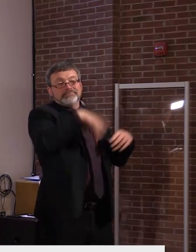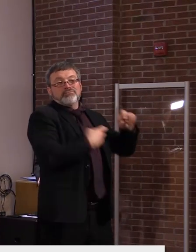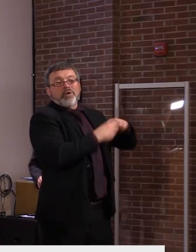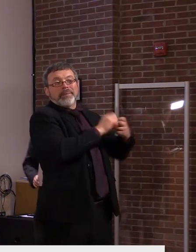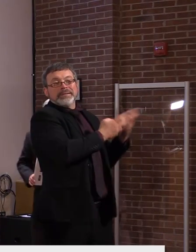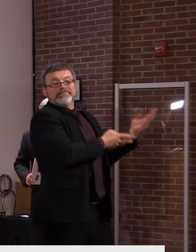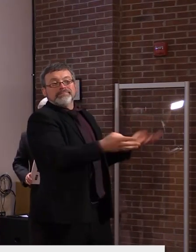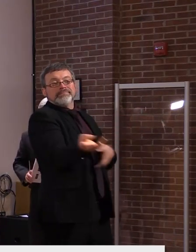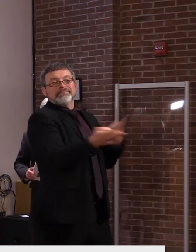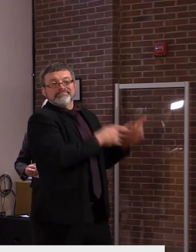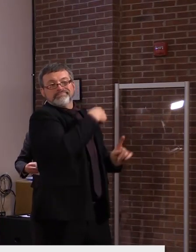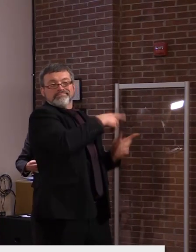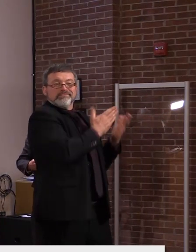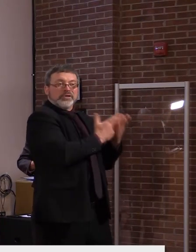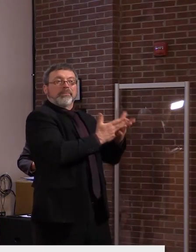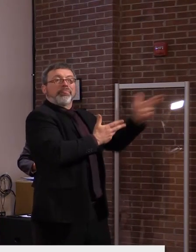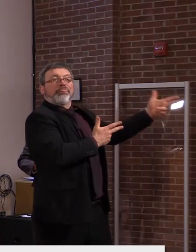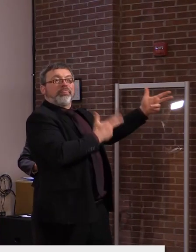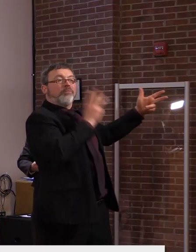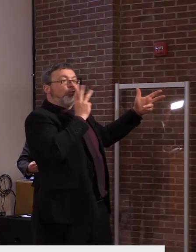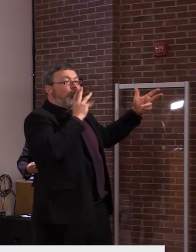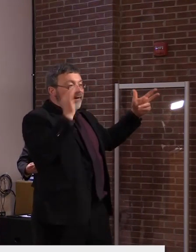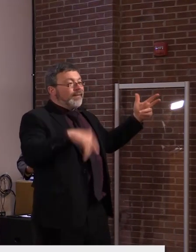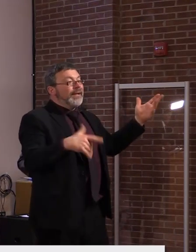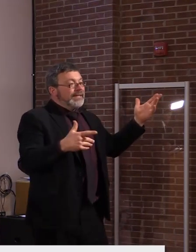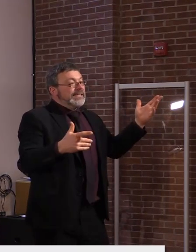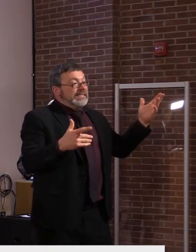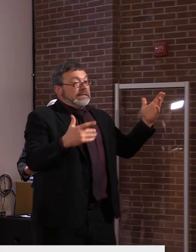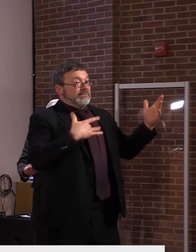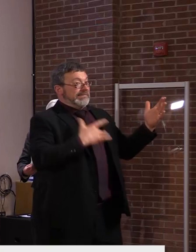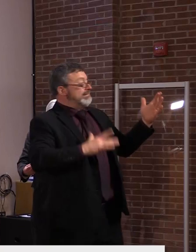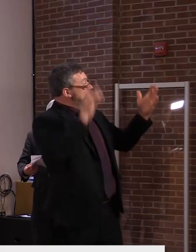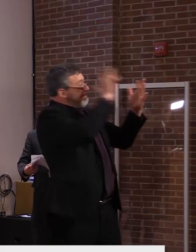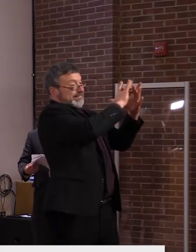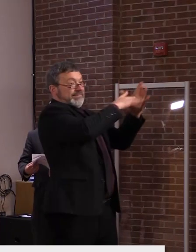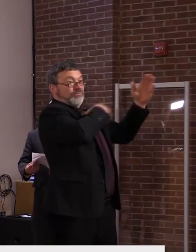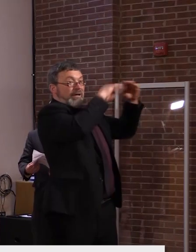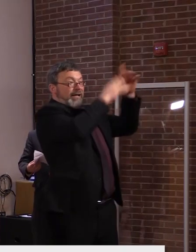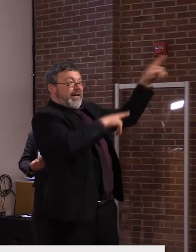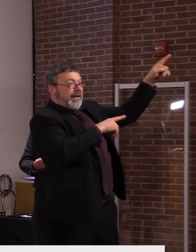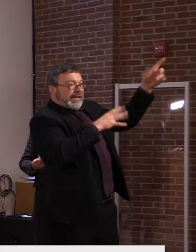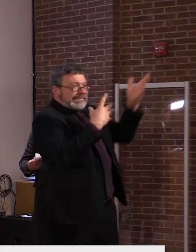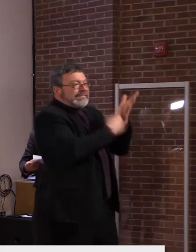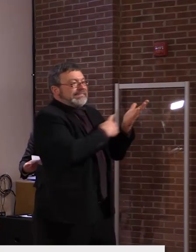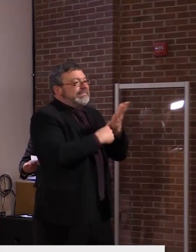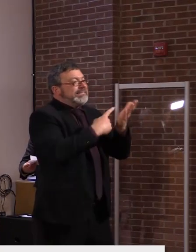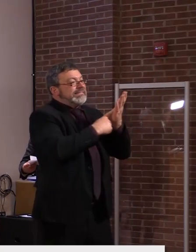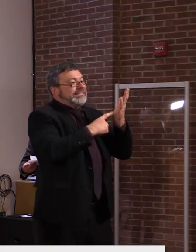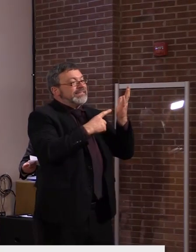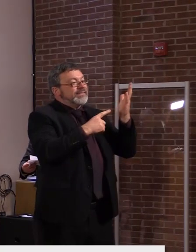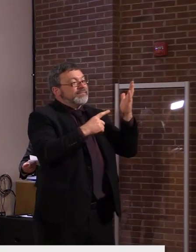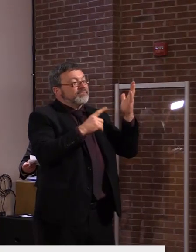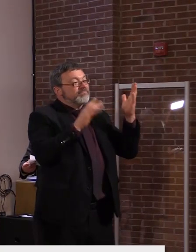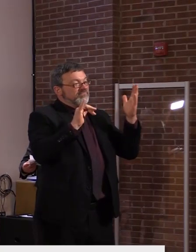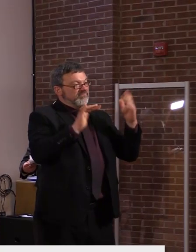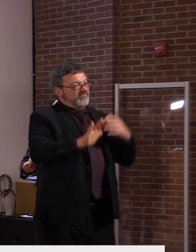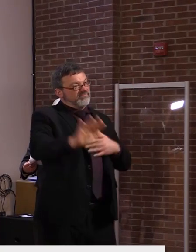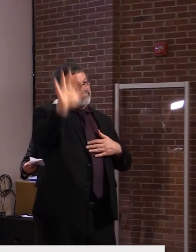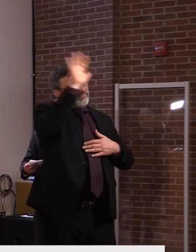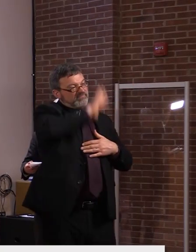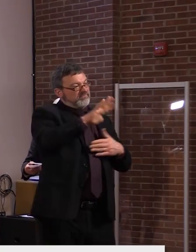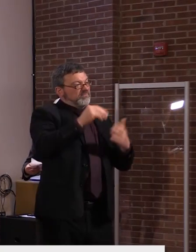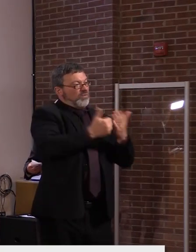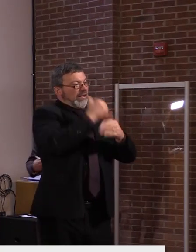on the call with the White House today, it appears it's geographic. Many areas in the country don't have